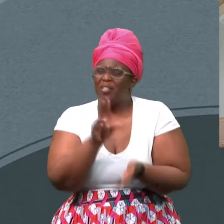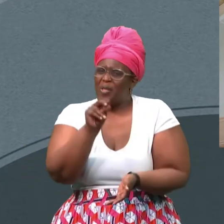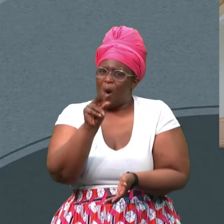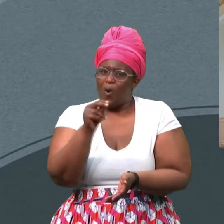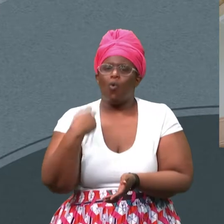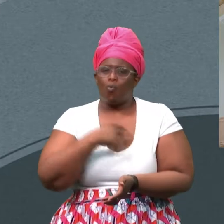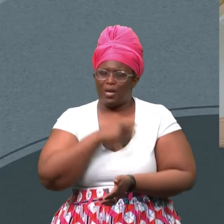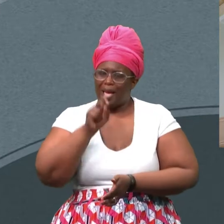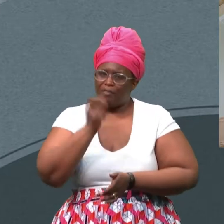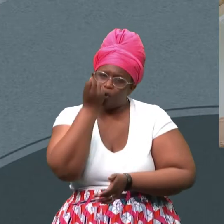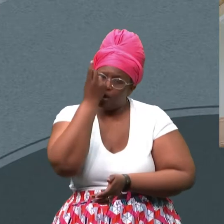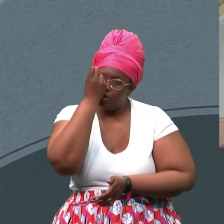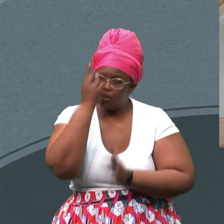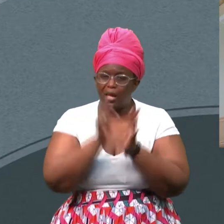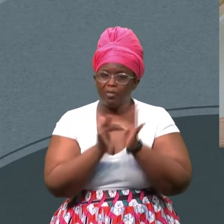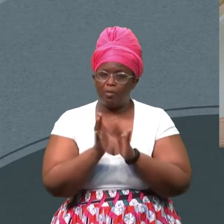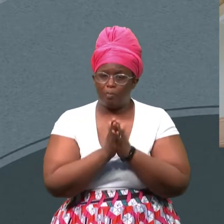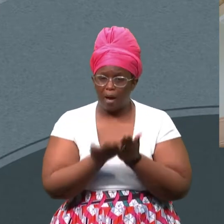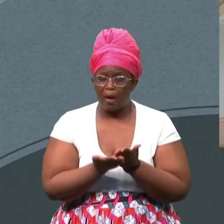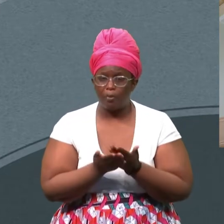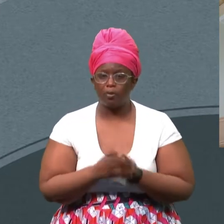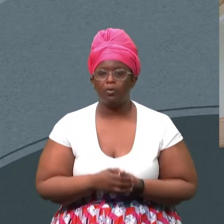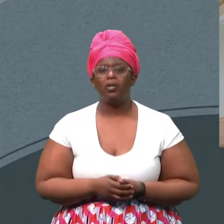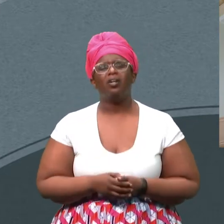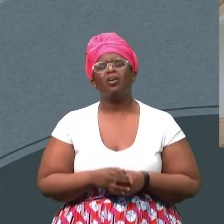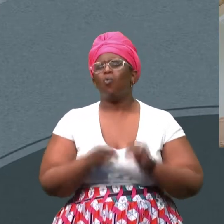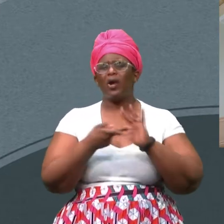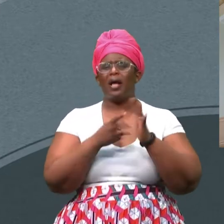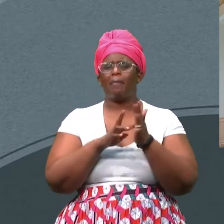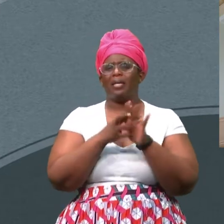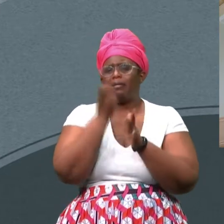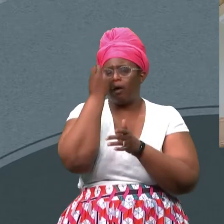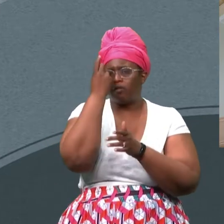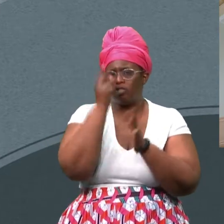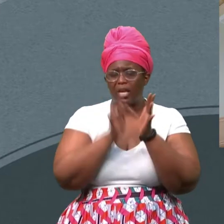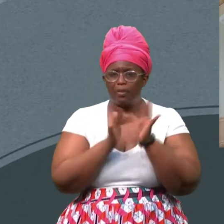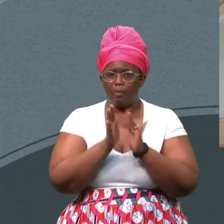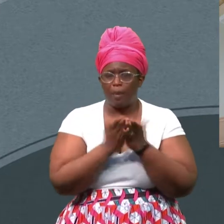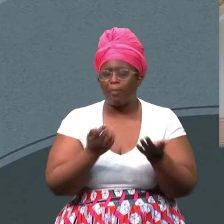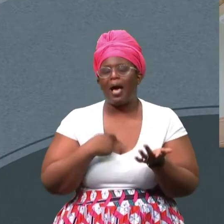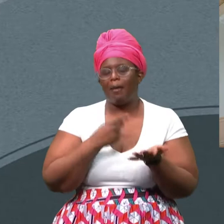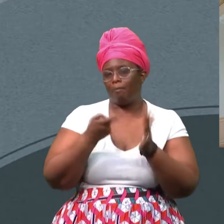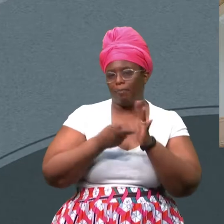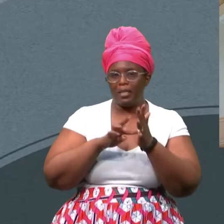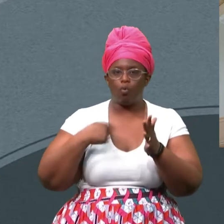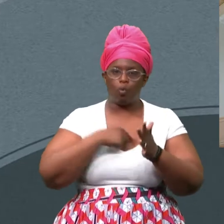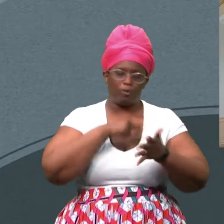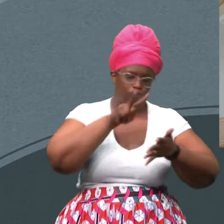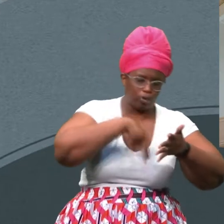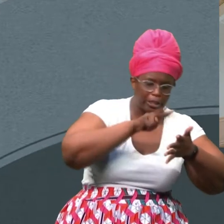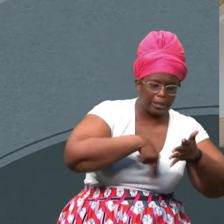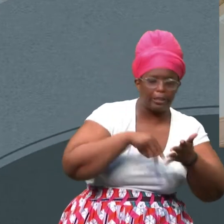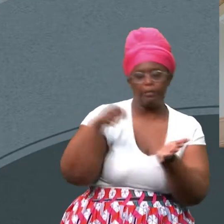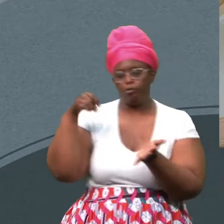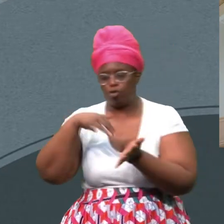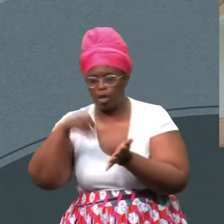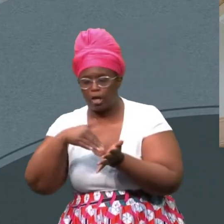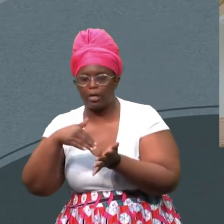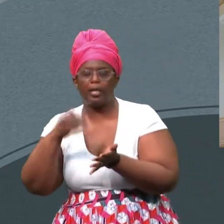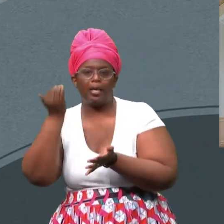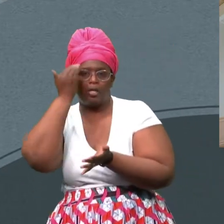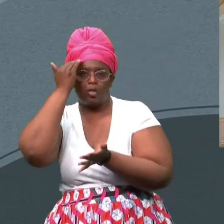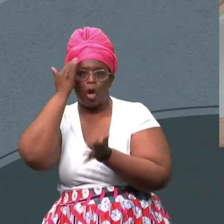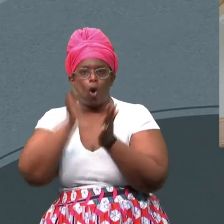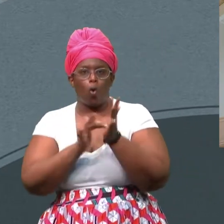understood. By understanding the Bible, I mean that we read and we study God's word and we know it. But I think